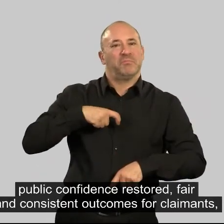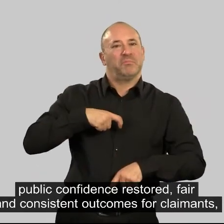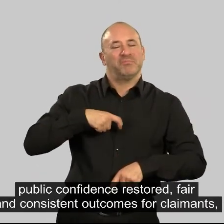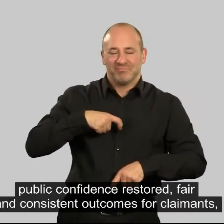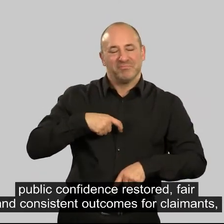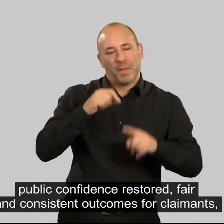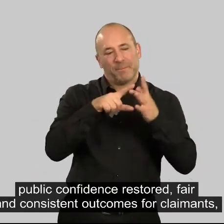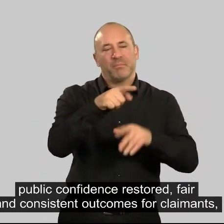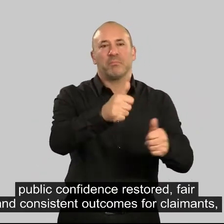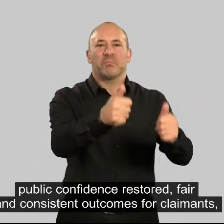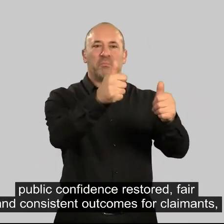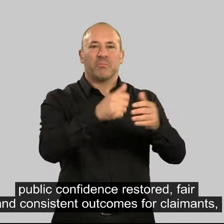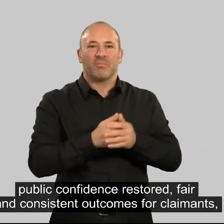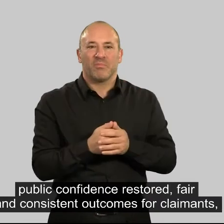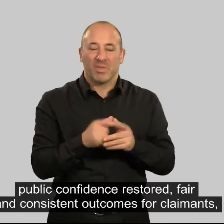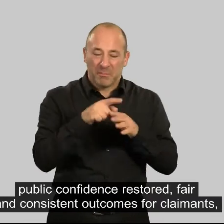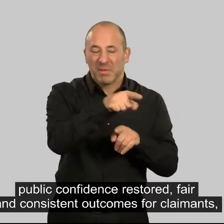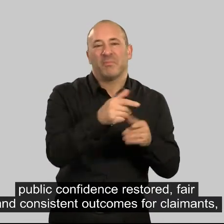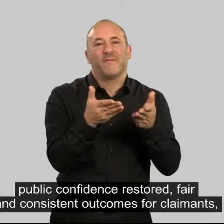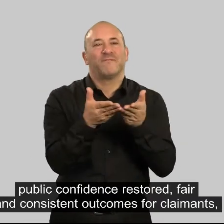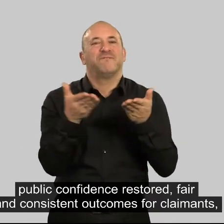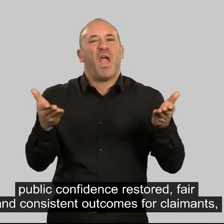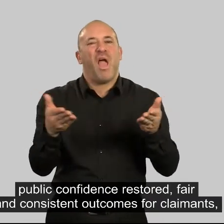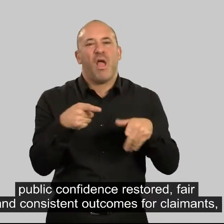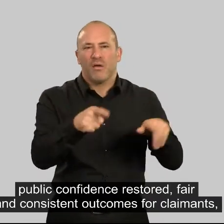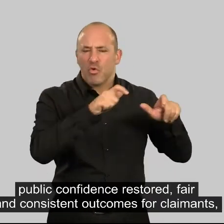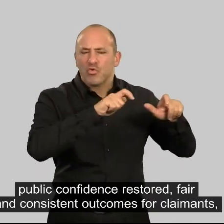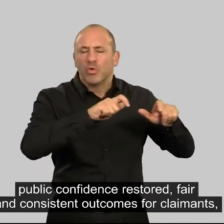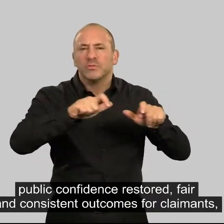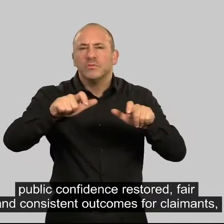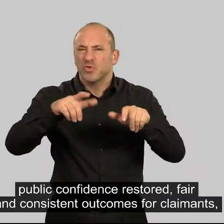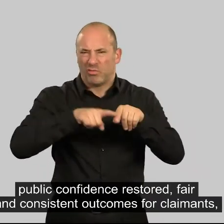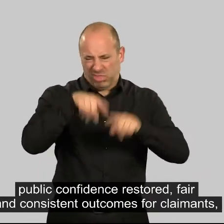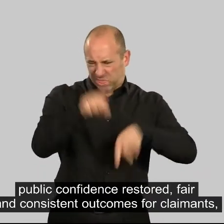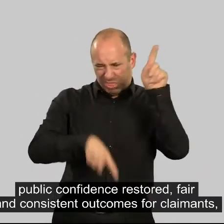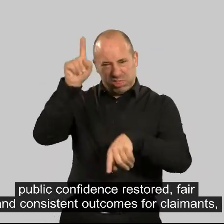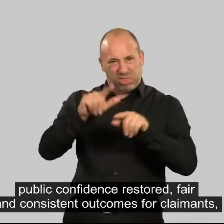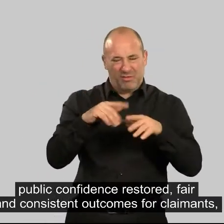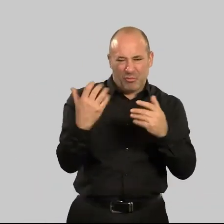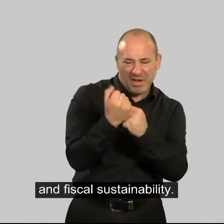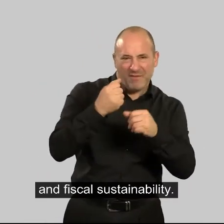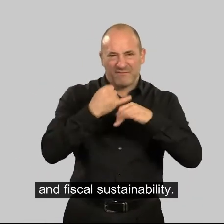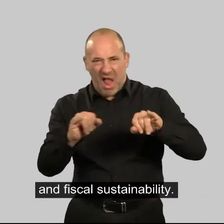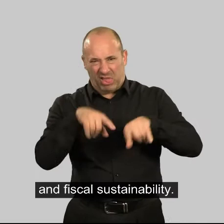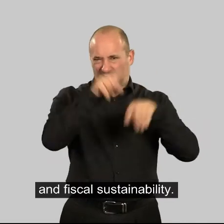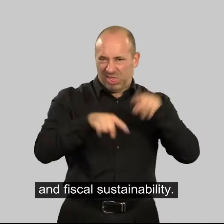and consistent outcomes for claimants, and fiscal sustainability.